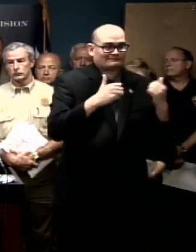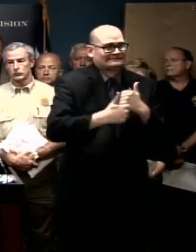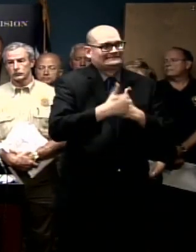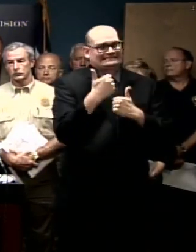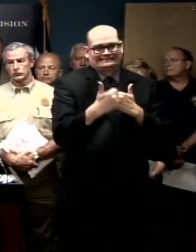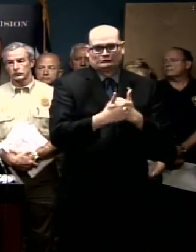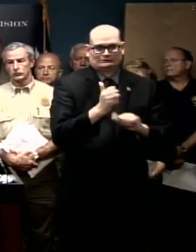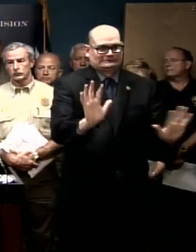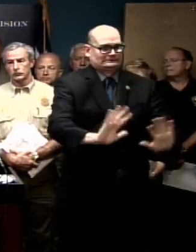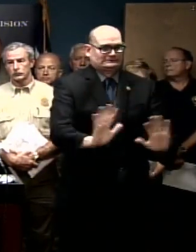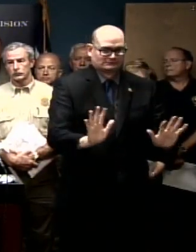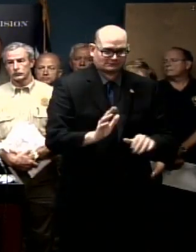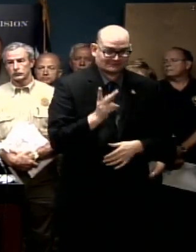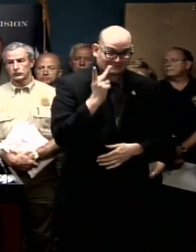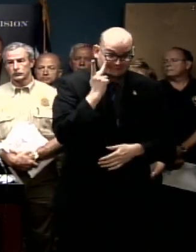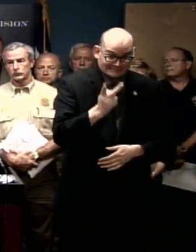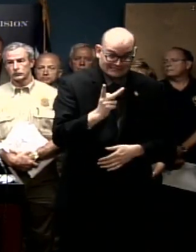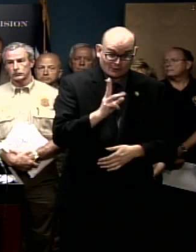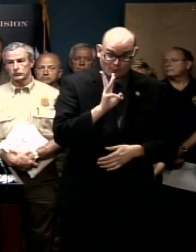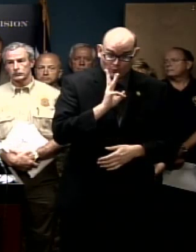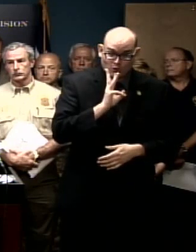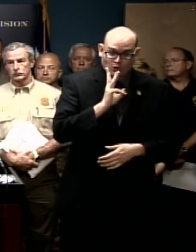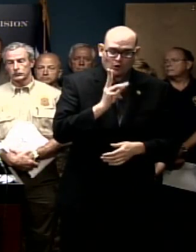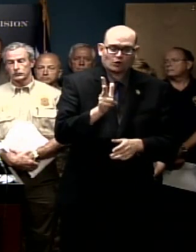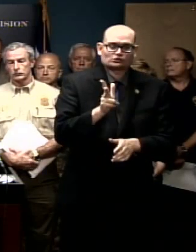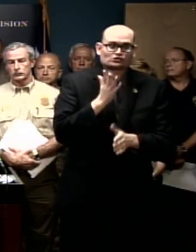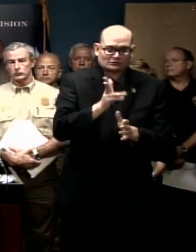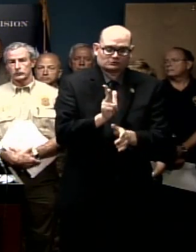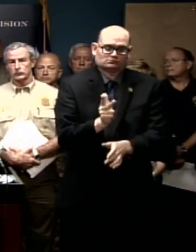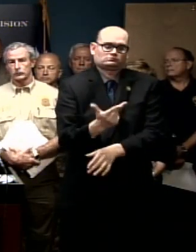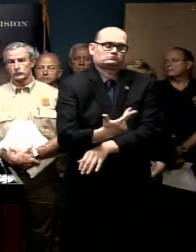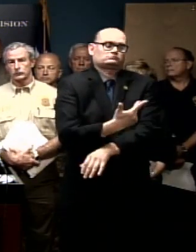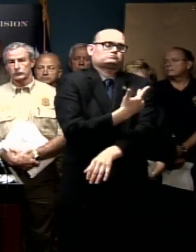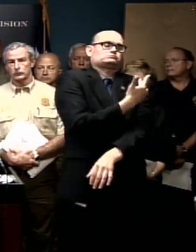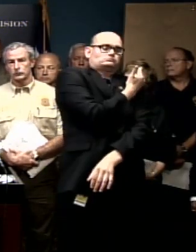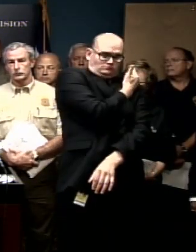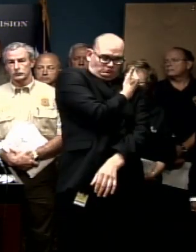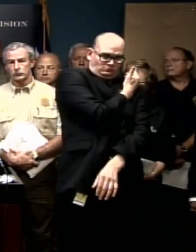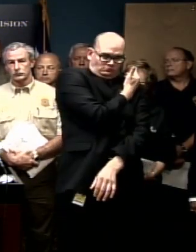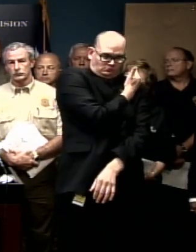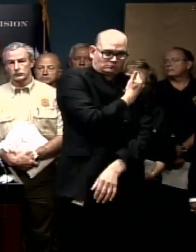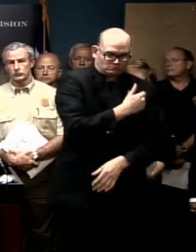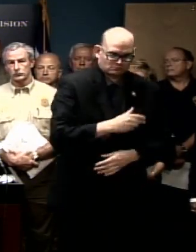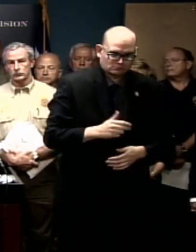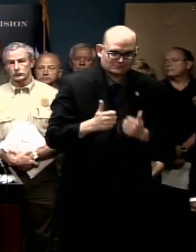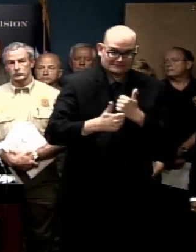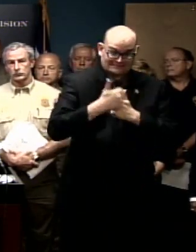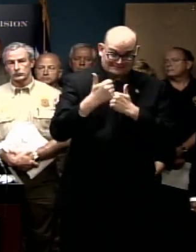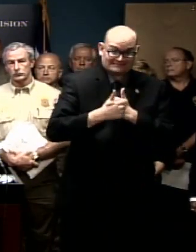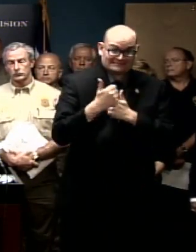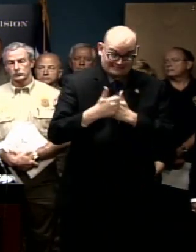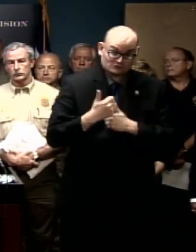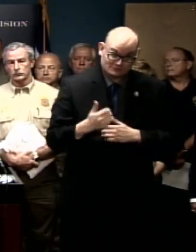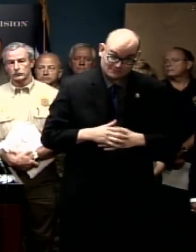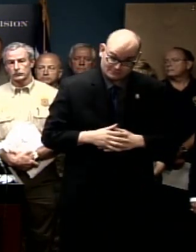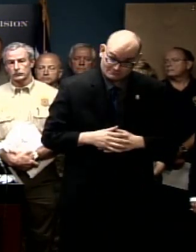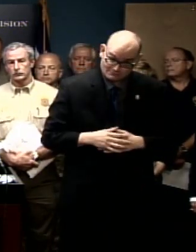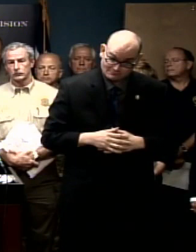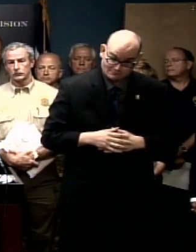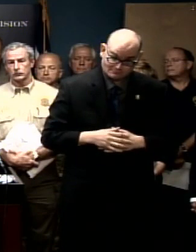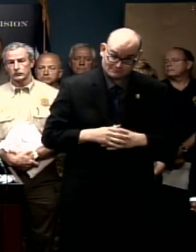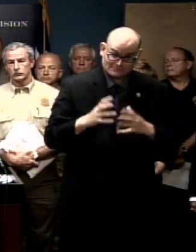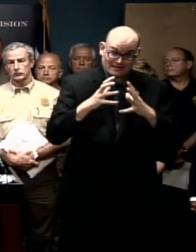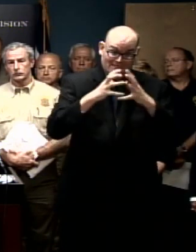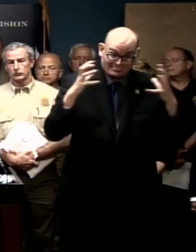water in the road, you need to turn around and move back. It can be extremely dangerous. That again is where we see a lot of injuries that